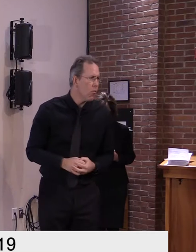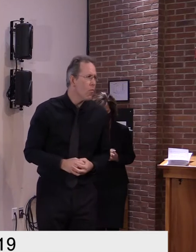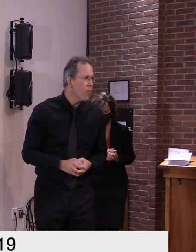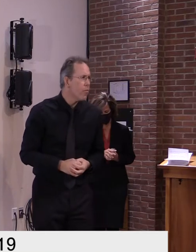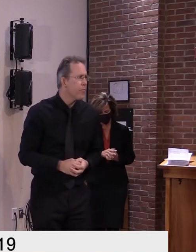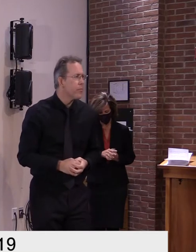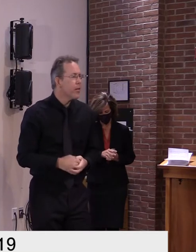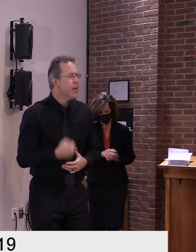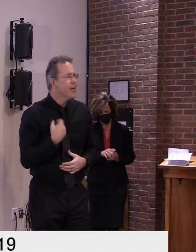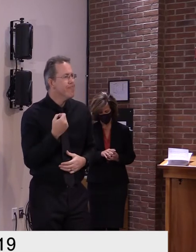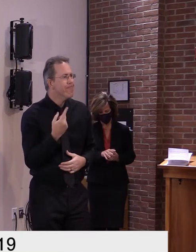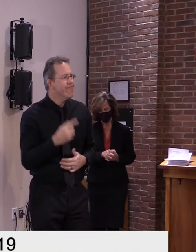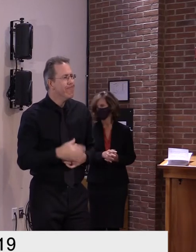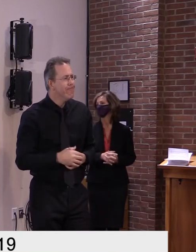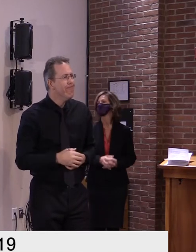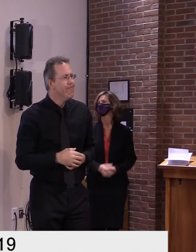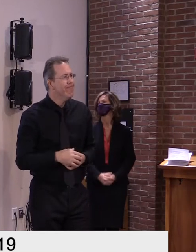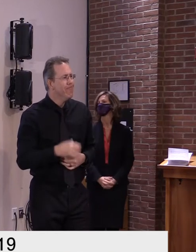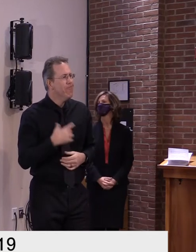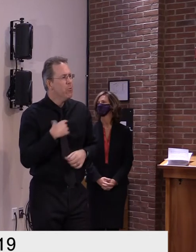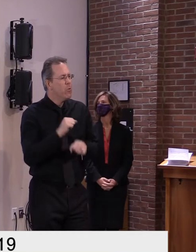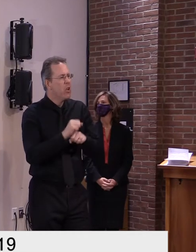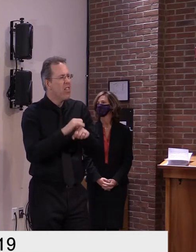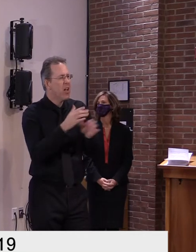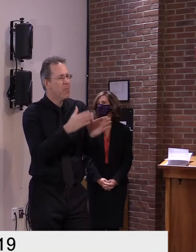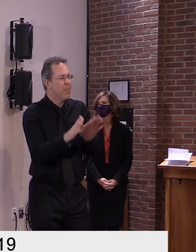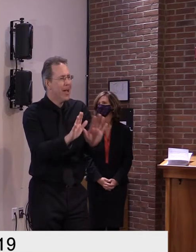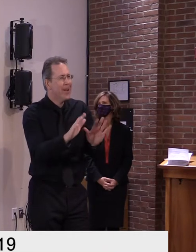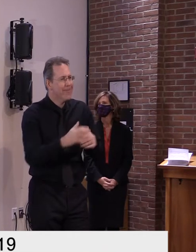would be on the front end of that list based on the age